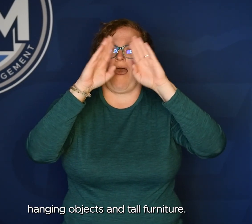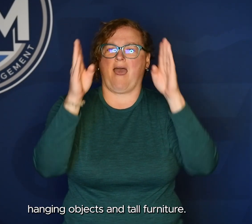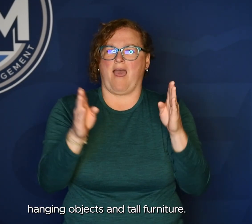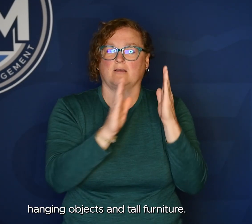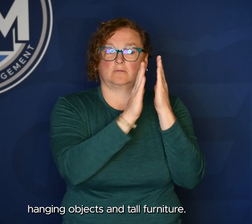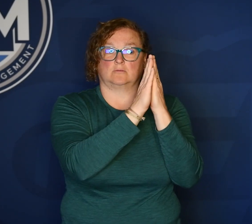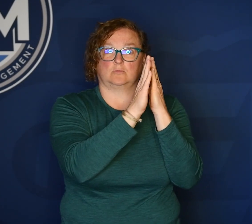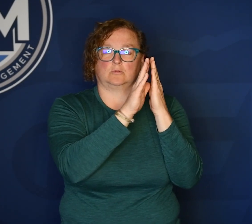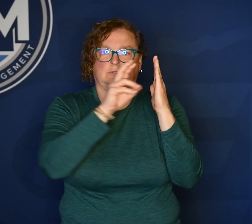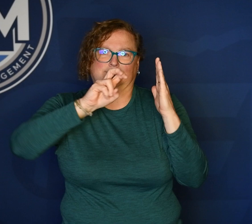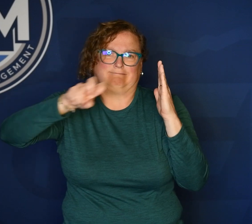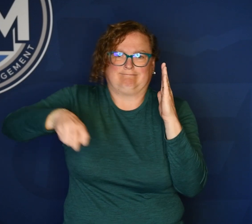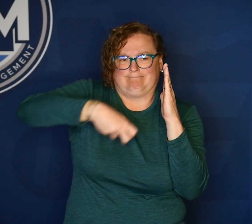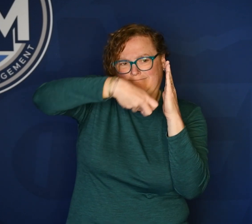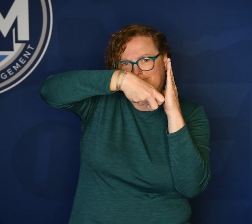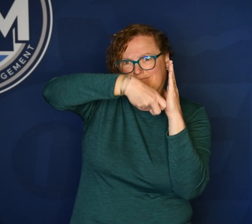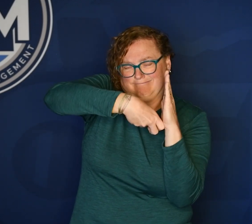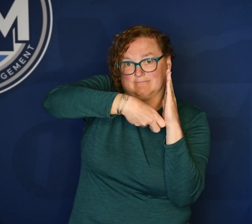furniture.